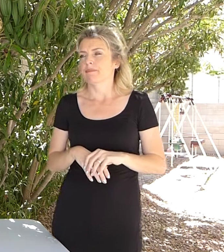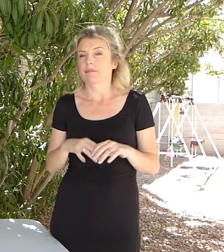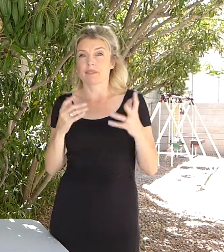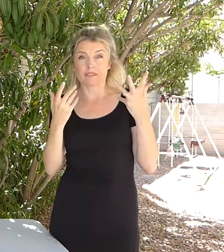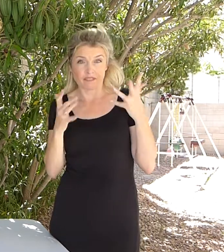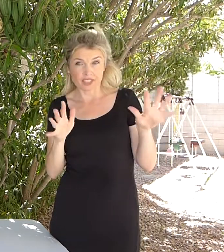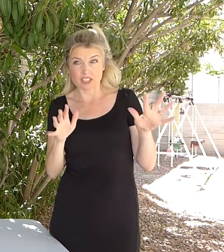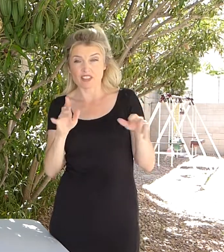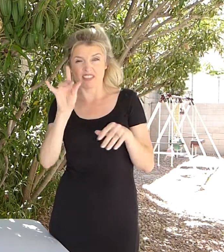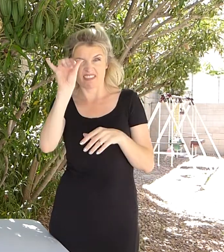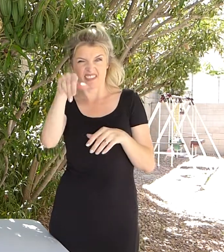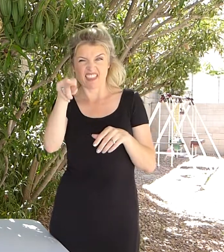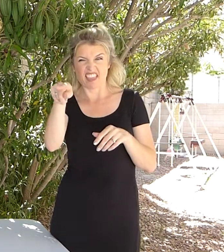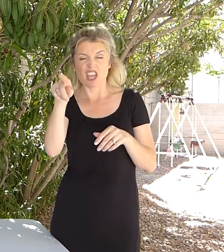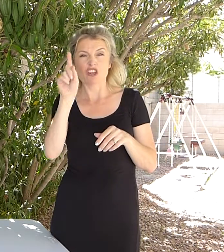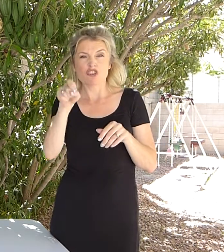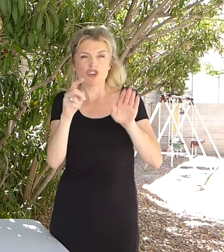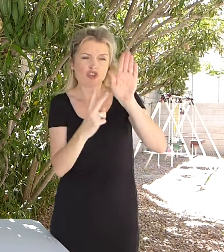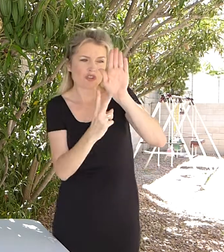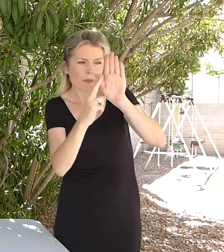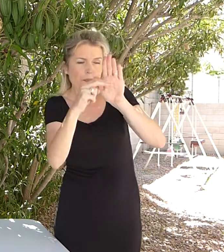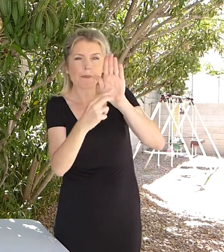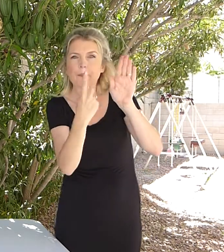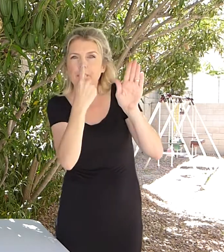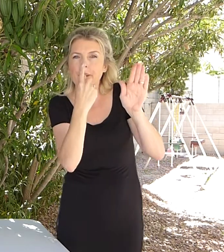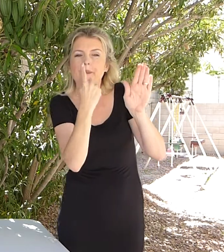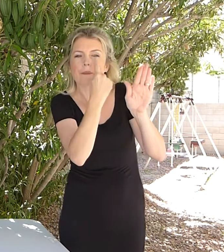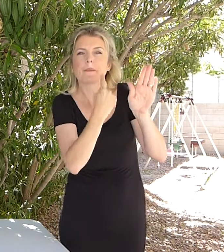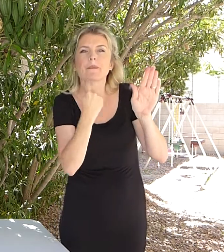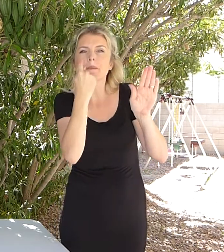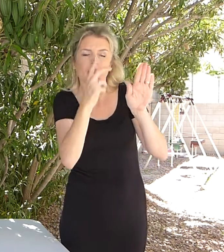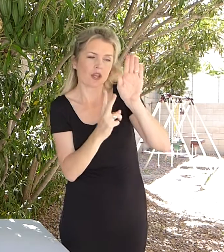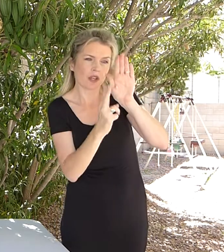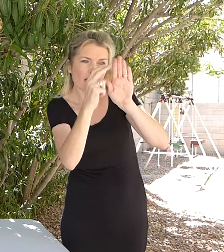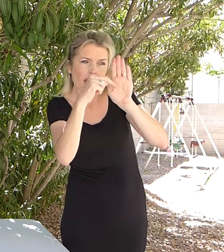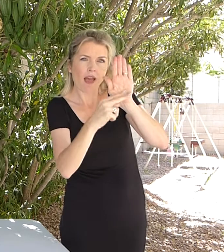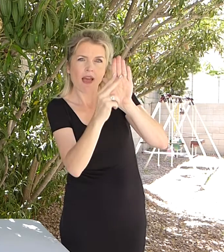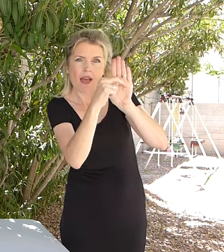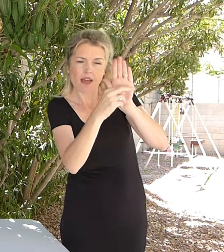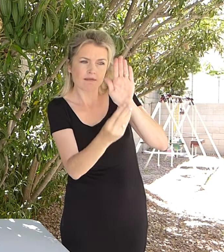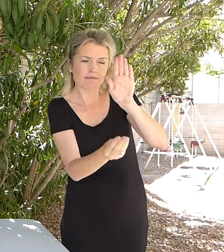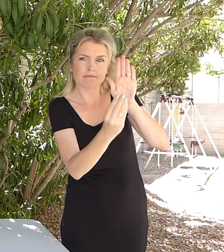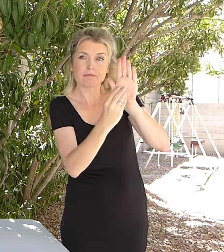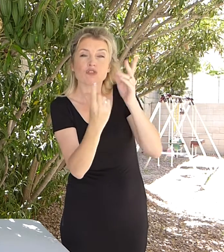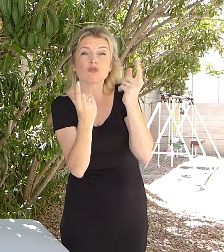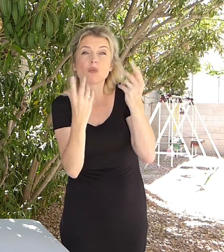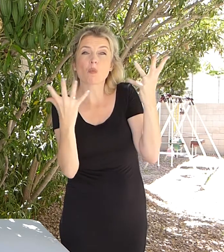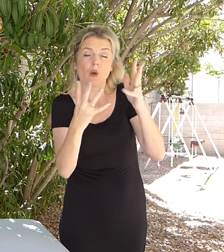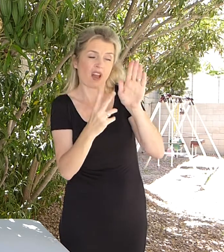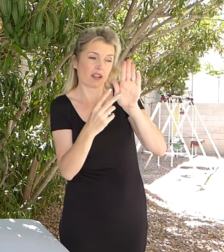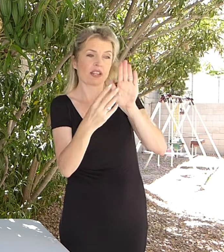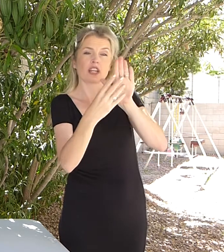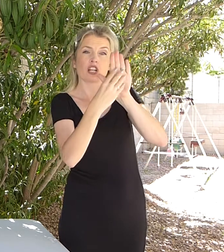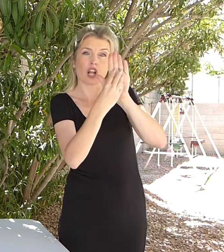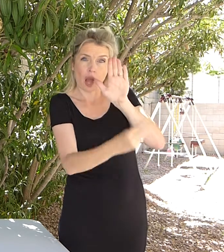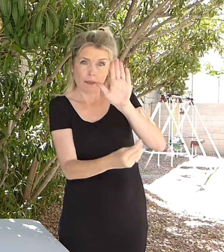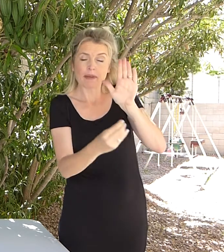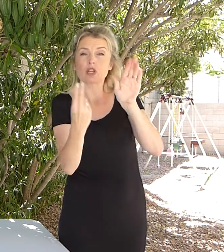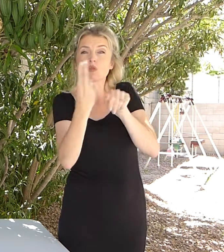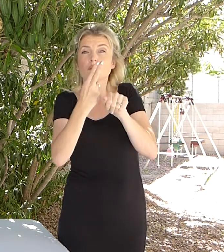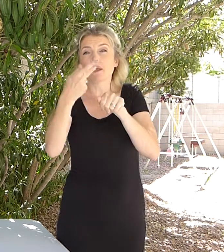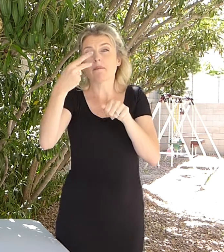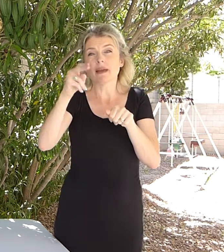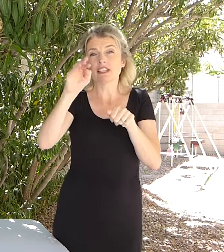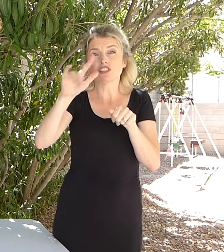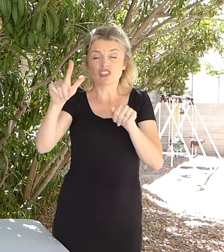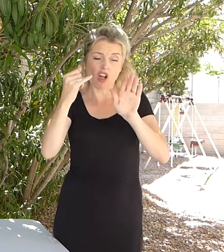when it's done, it should look like this. Okay? And what you're going to do is you're going to trace around it with your pencil. Get your